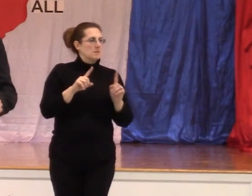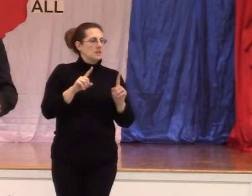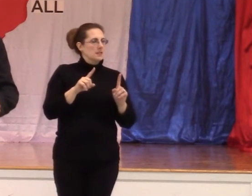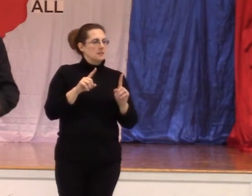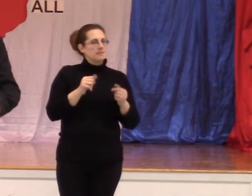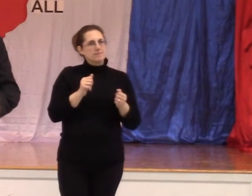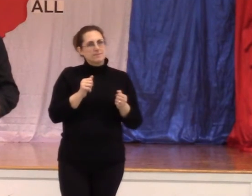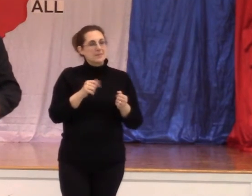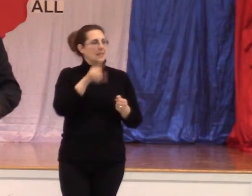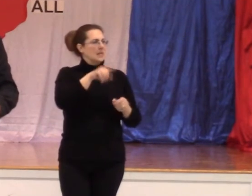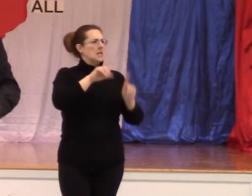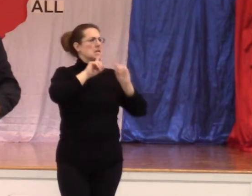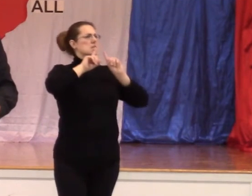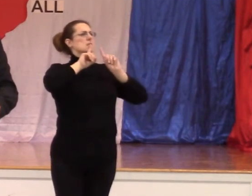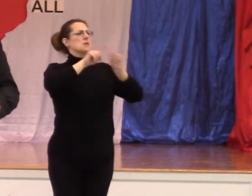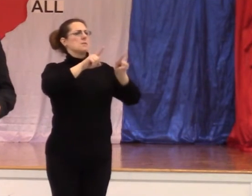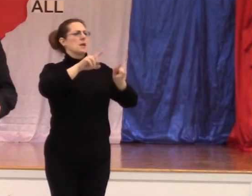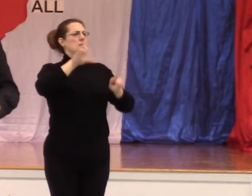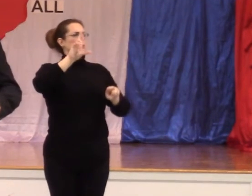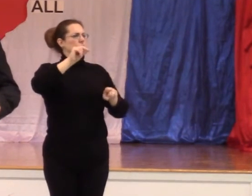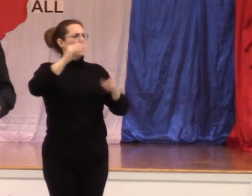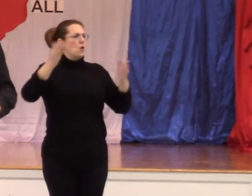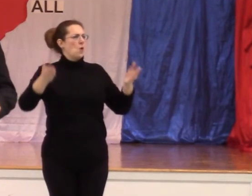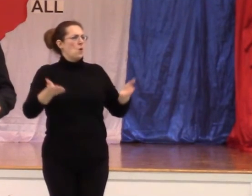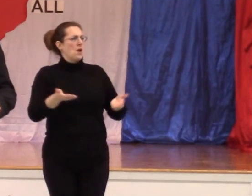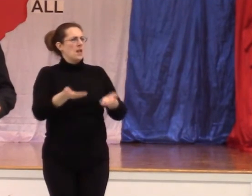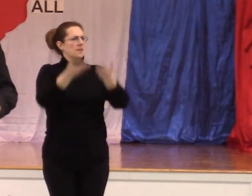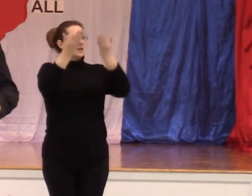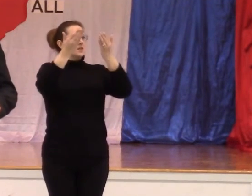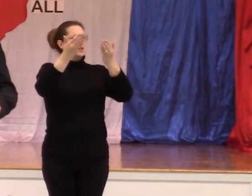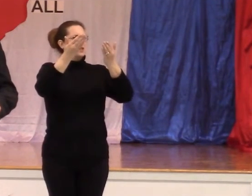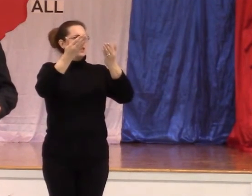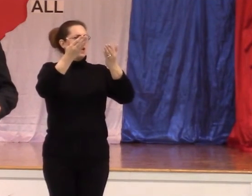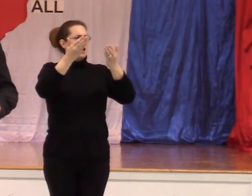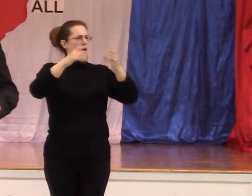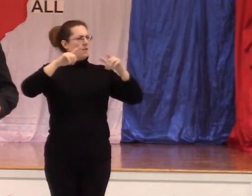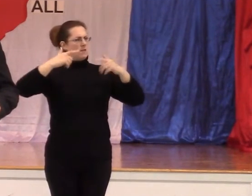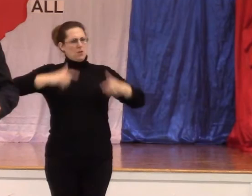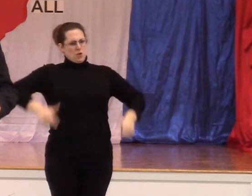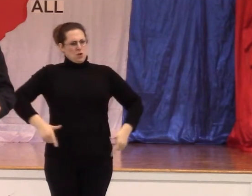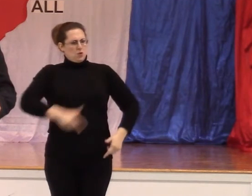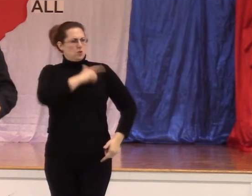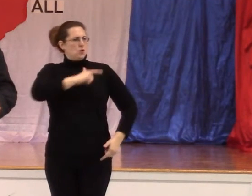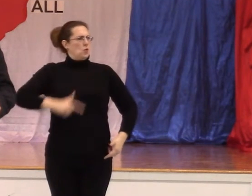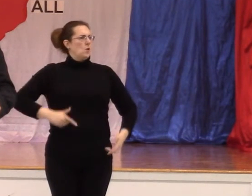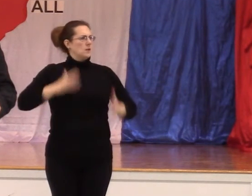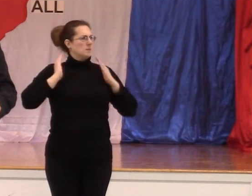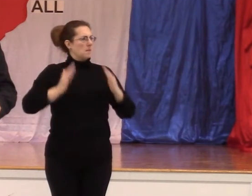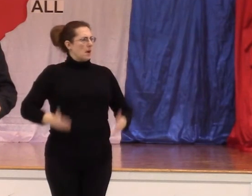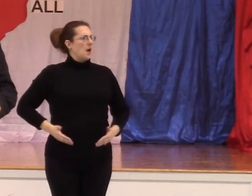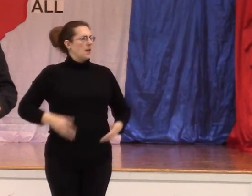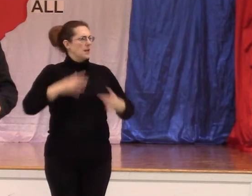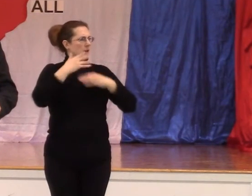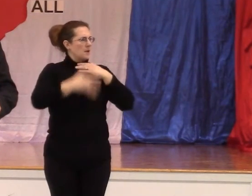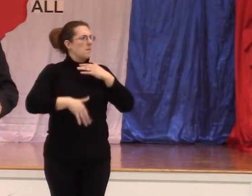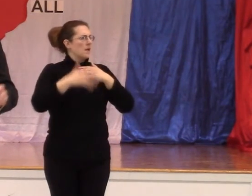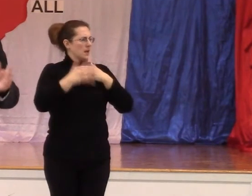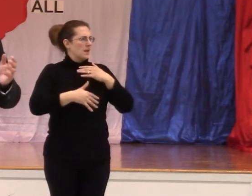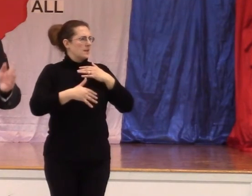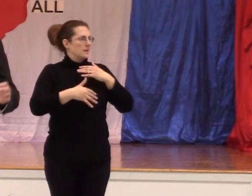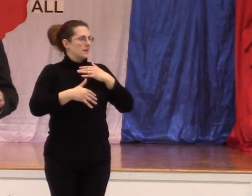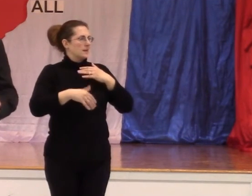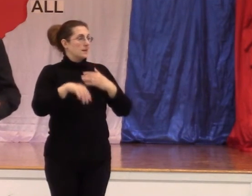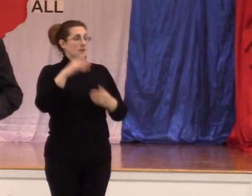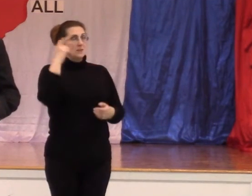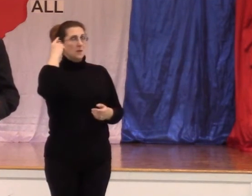He commands that there be no elevation of the elements. So the Lord's body and blood are not lifted up so that people can realize the